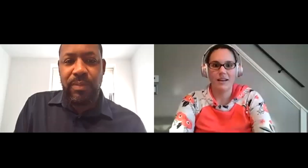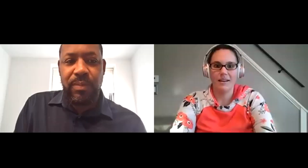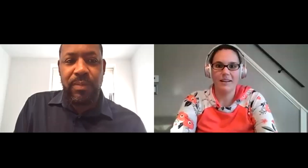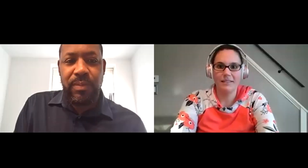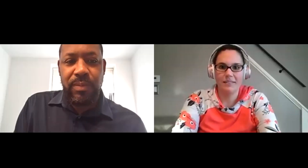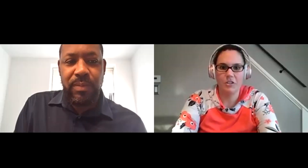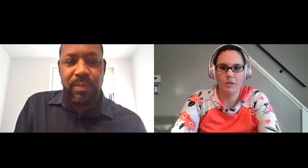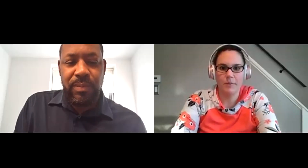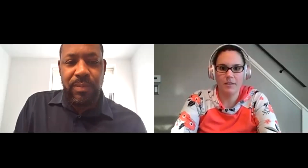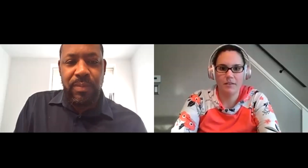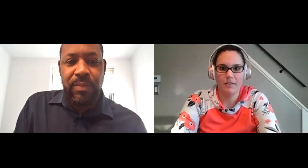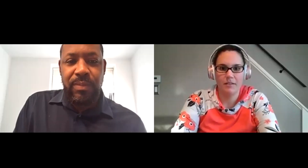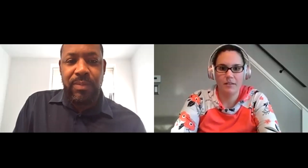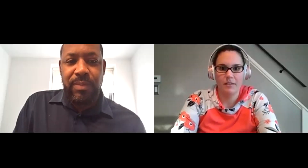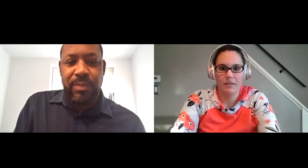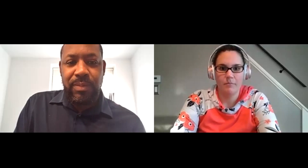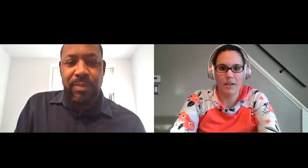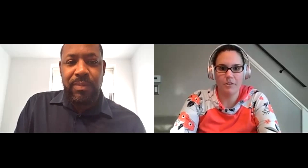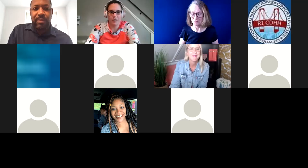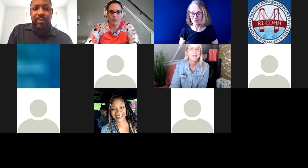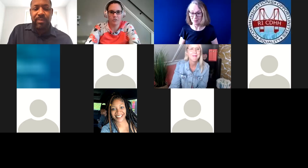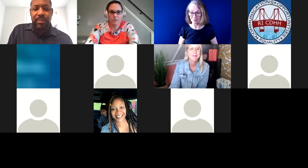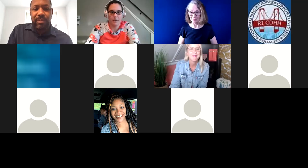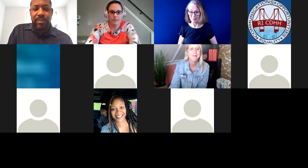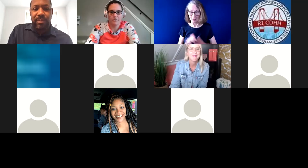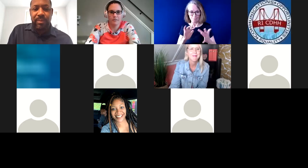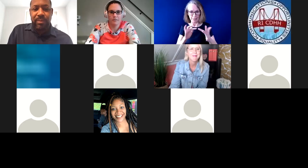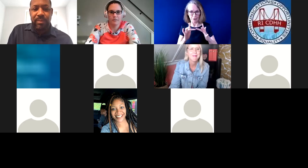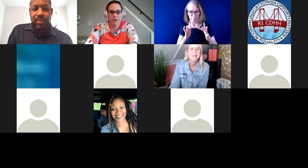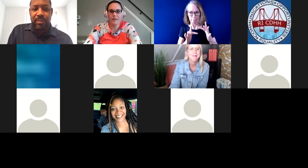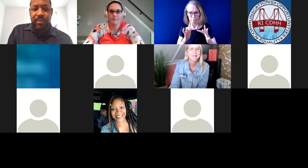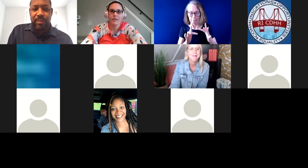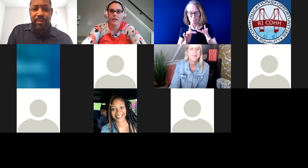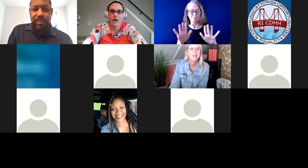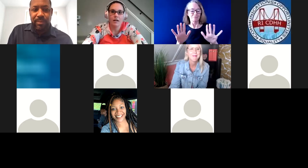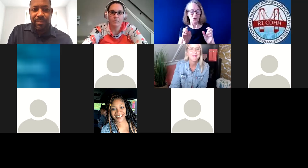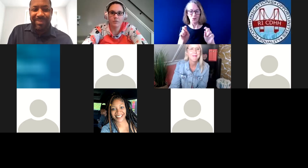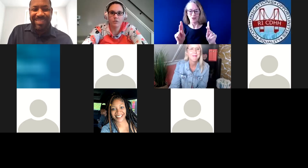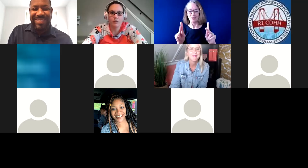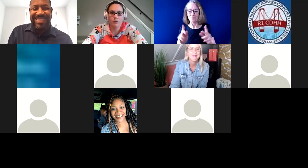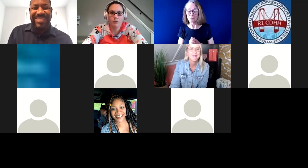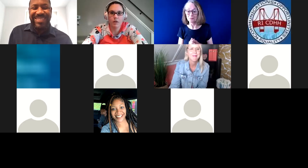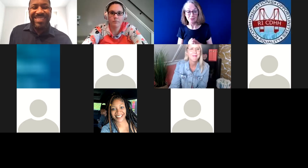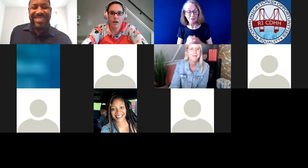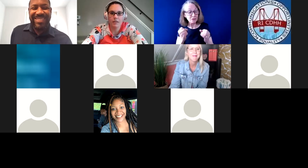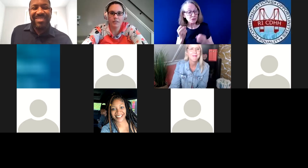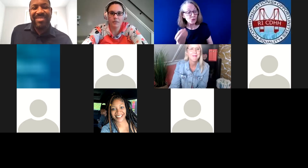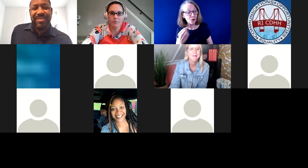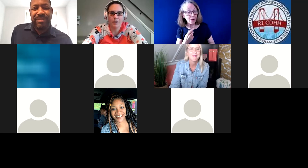Hi, can you hear me? Yep. My internet connection's bad. Okay. So I'm Holly St. Pierre,